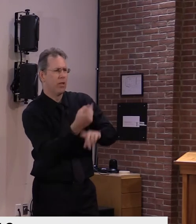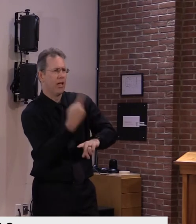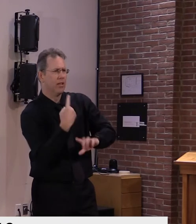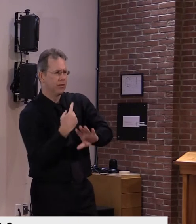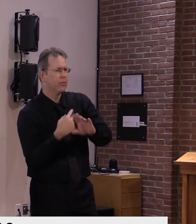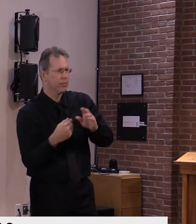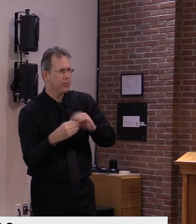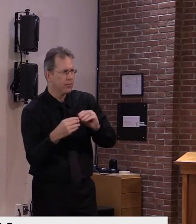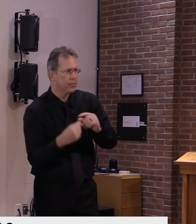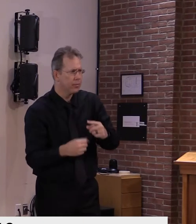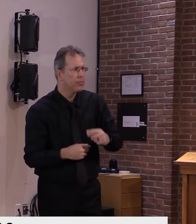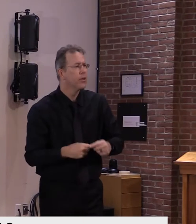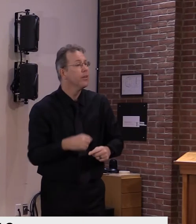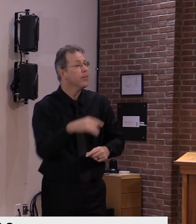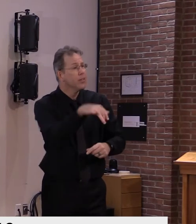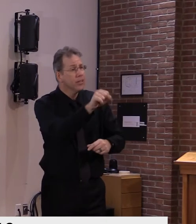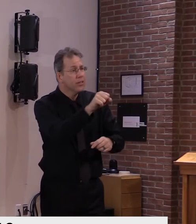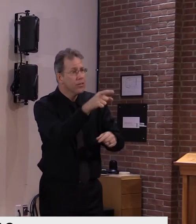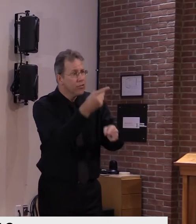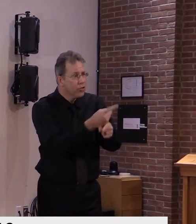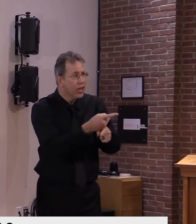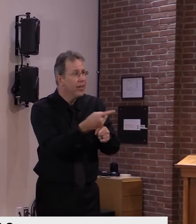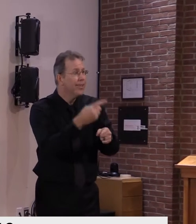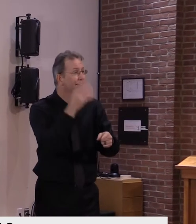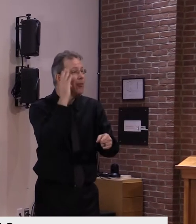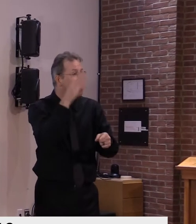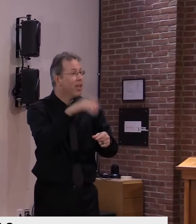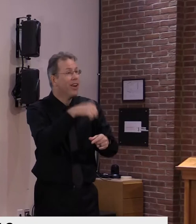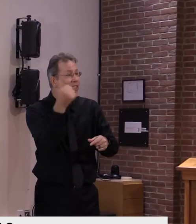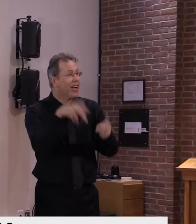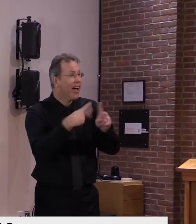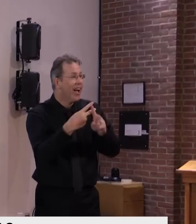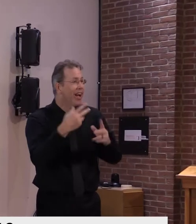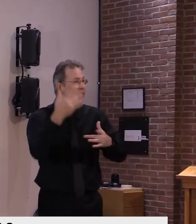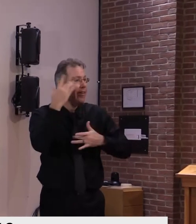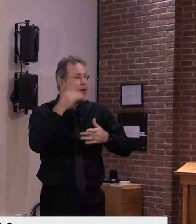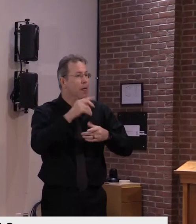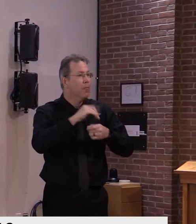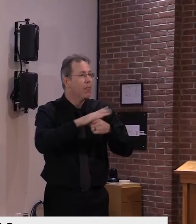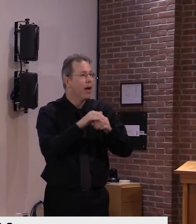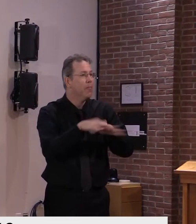you're right, there will be another pandemic. I hope 5 years is